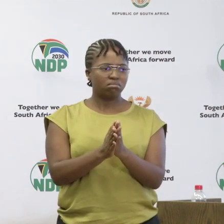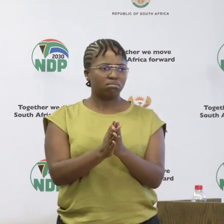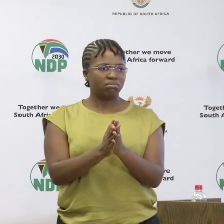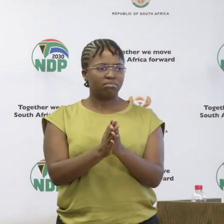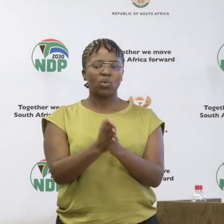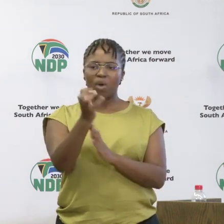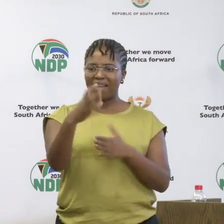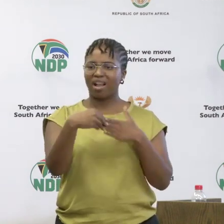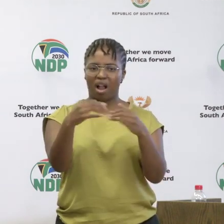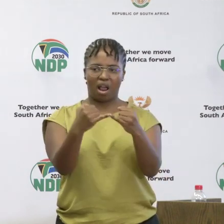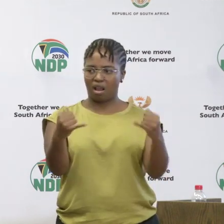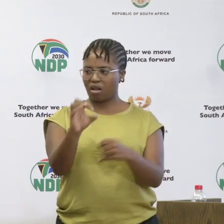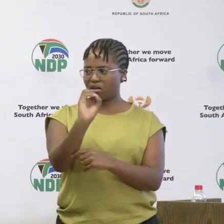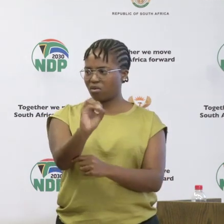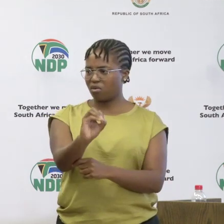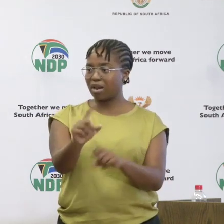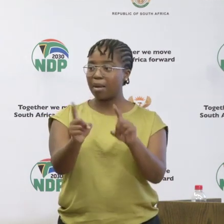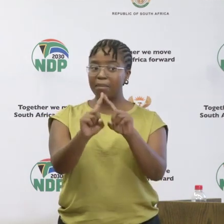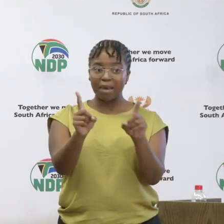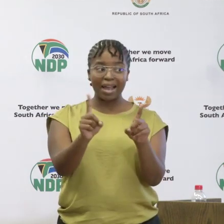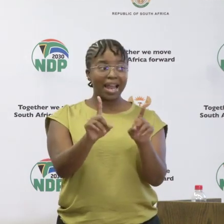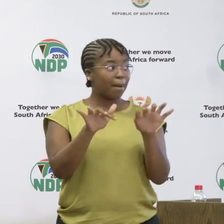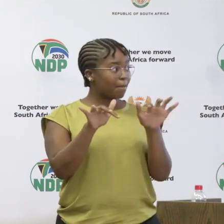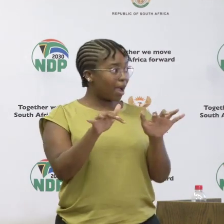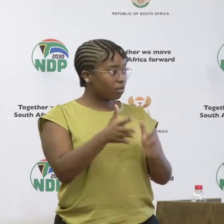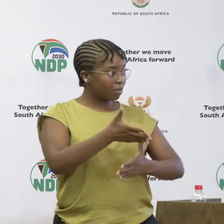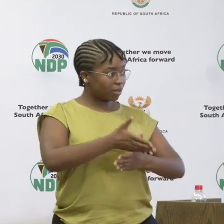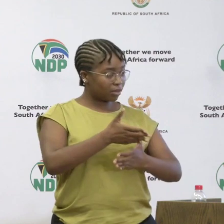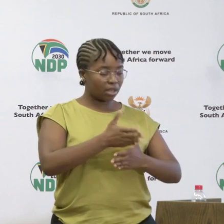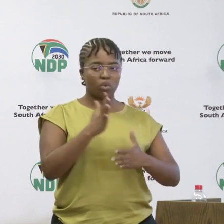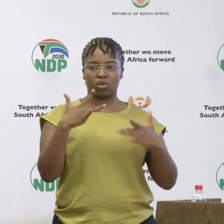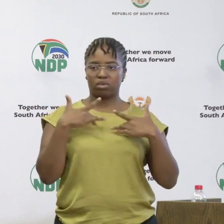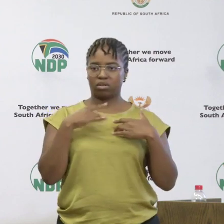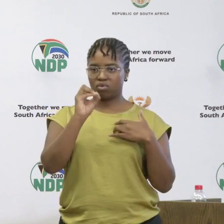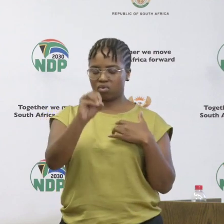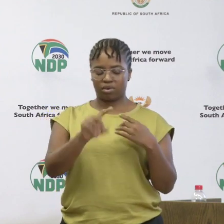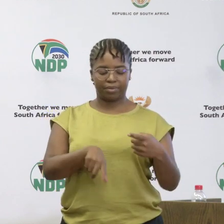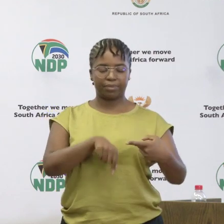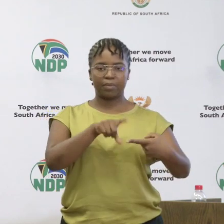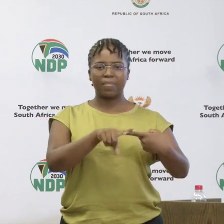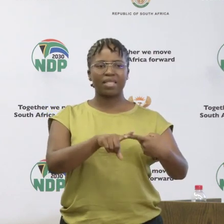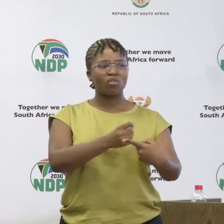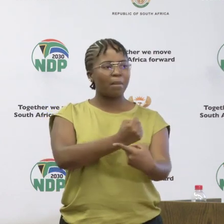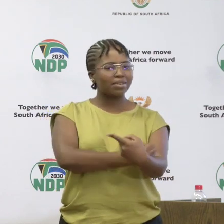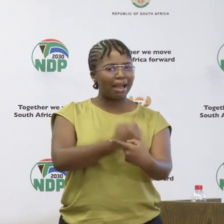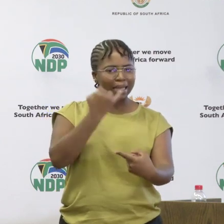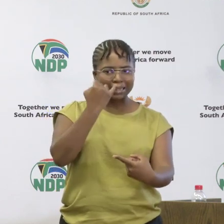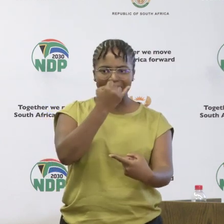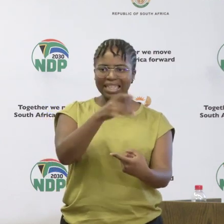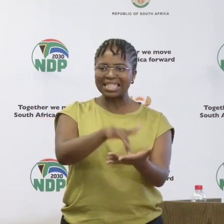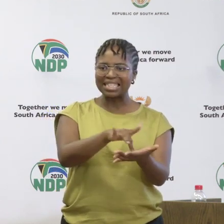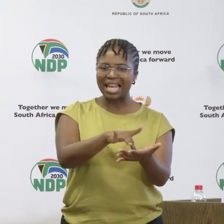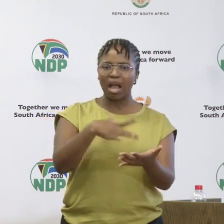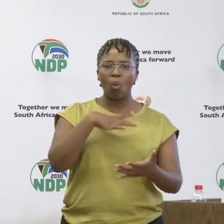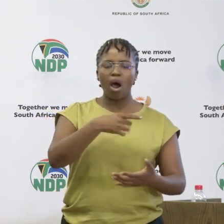is to highlight the areas that are of major concern to us. So it's substance abuse and treatment